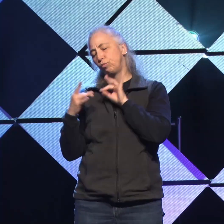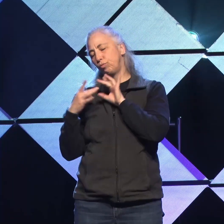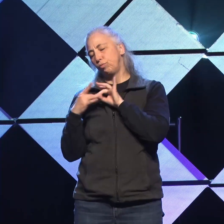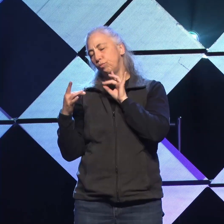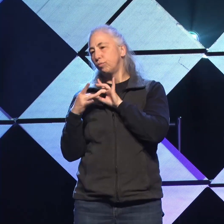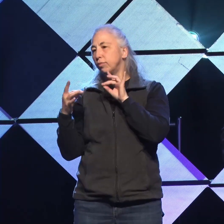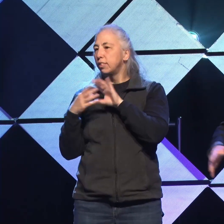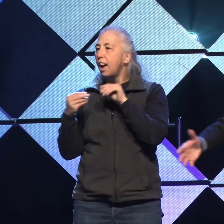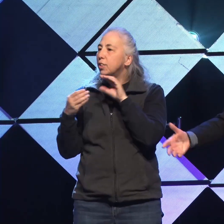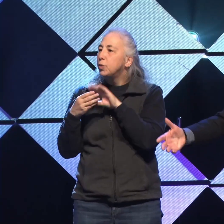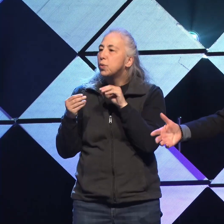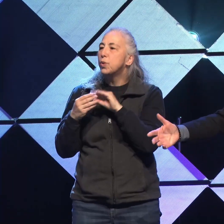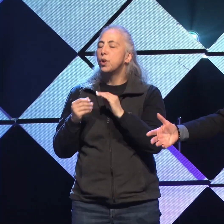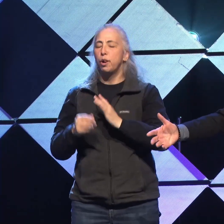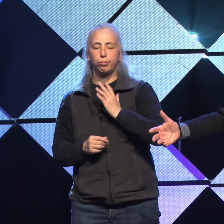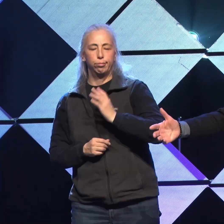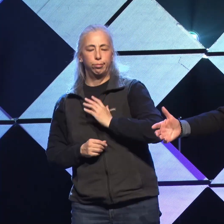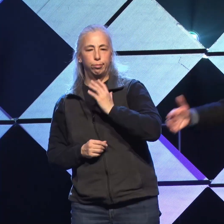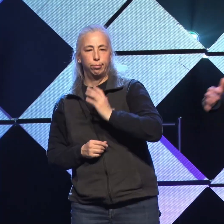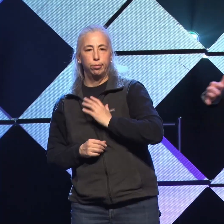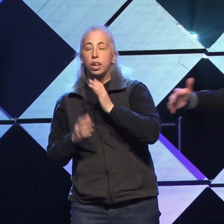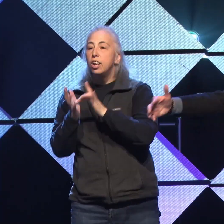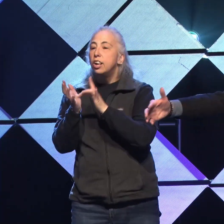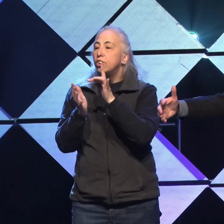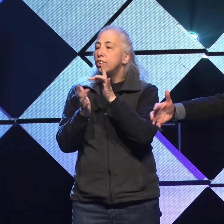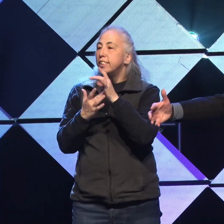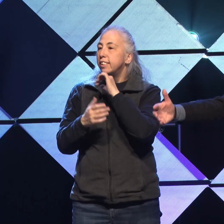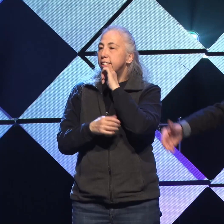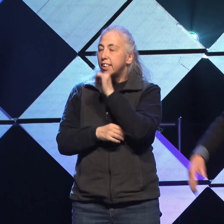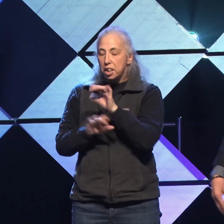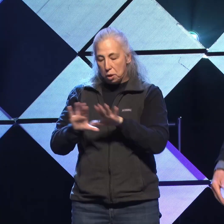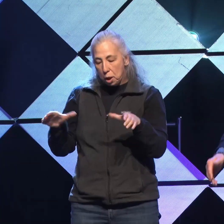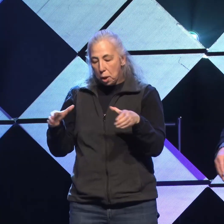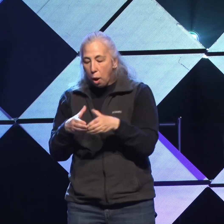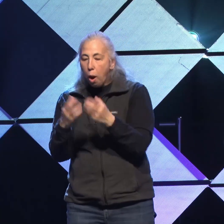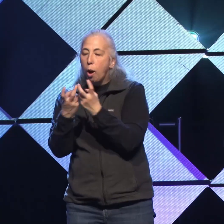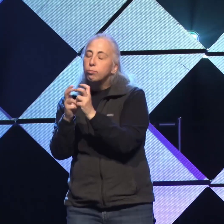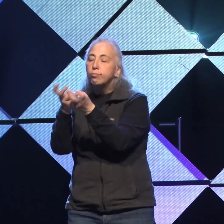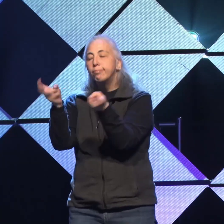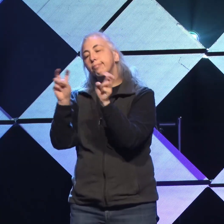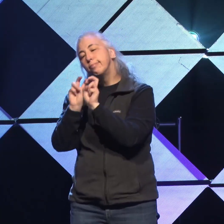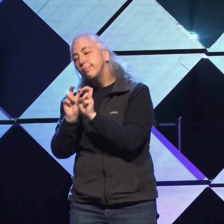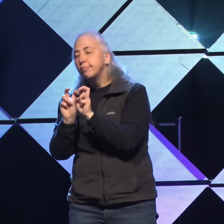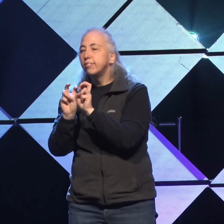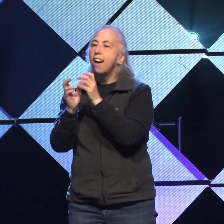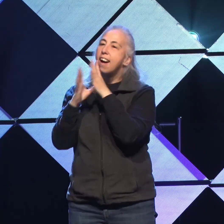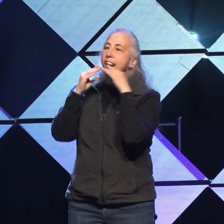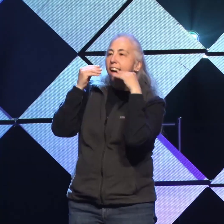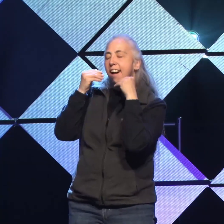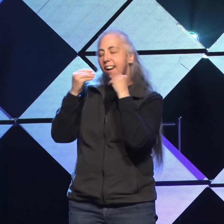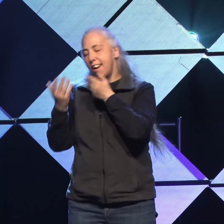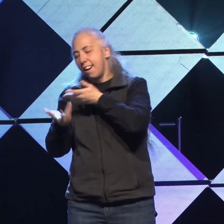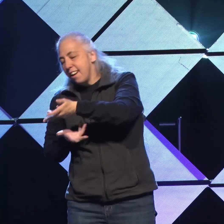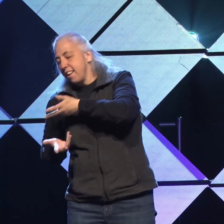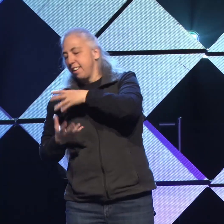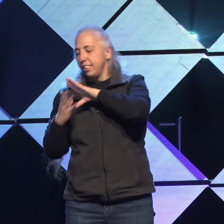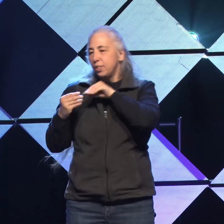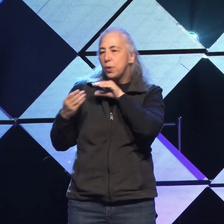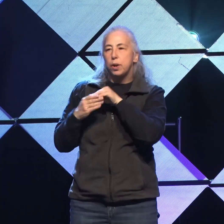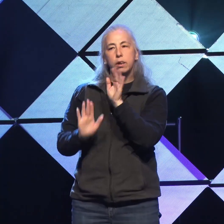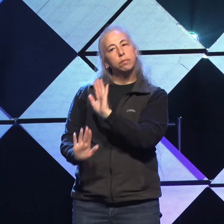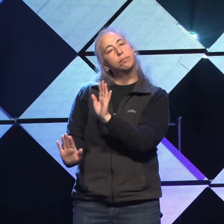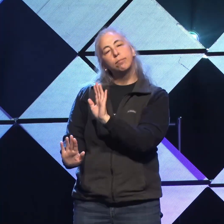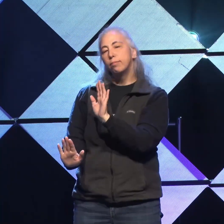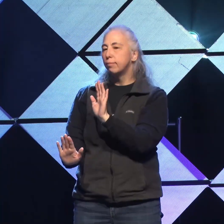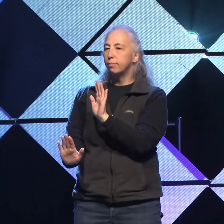Jesus is telling. He didn't pull out the flannel graph and everybody sit in a circle and gave him a big smile. Not